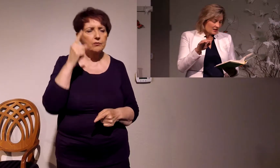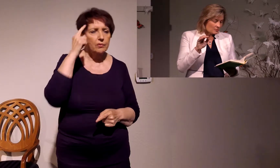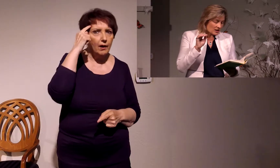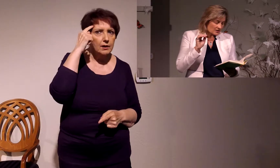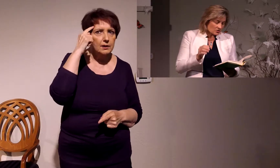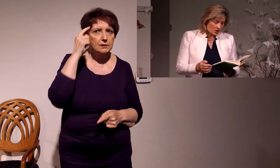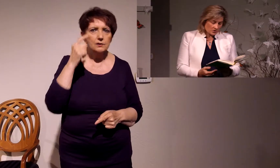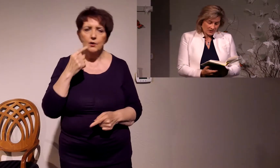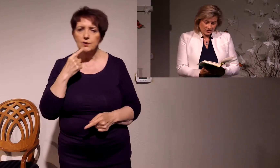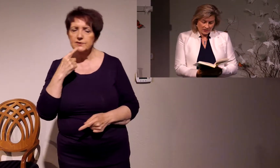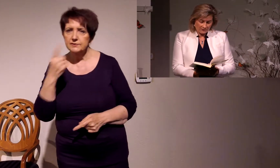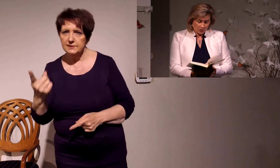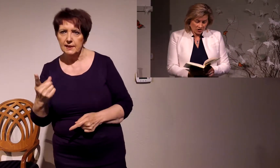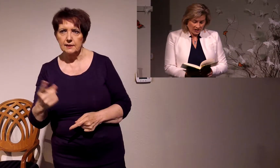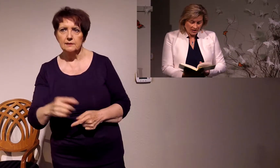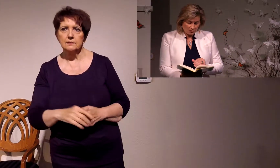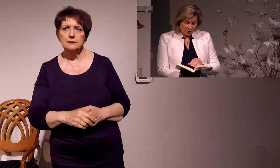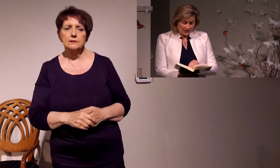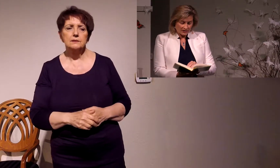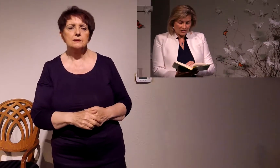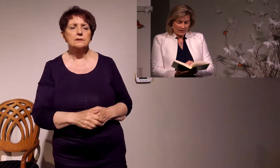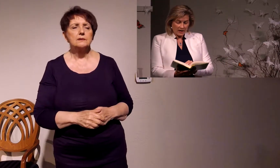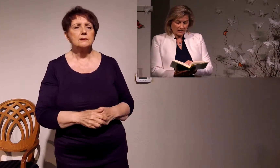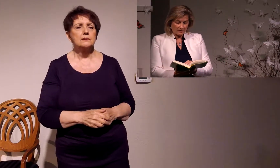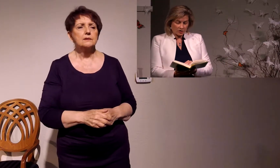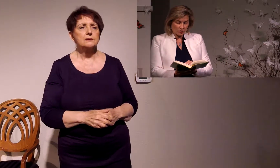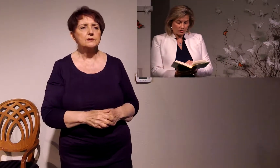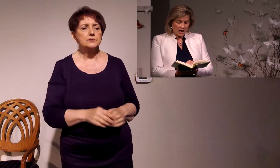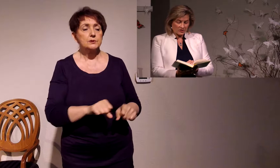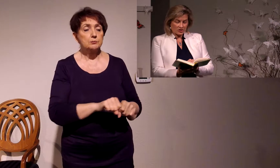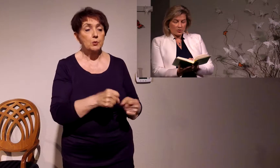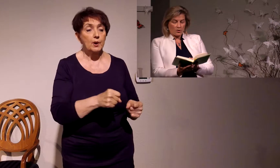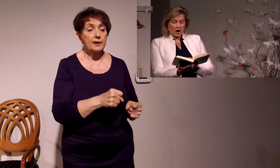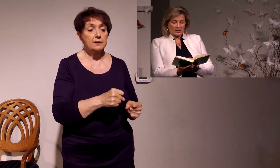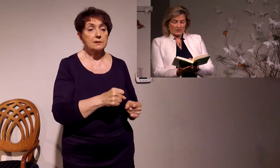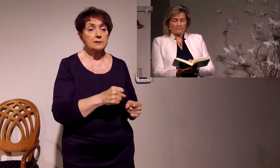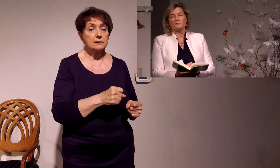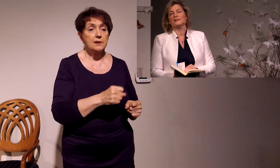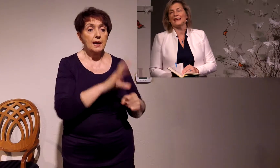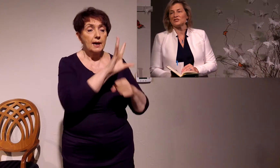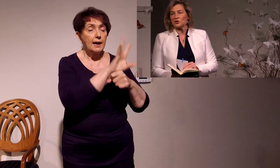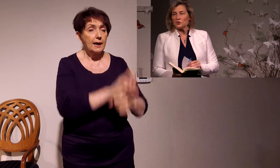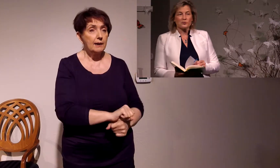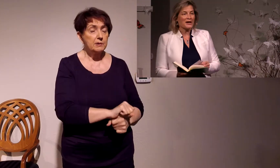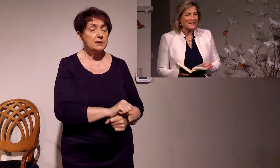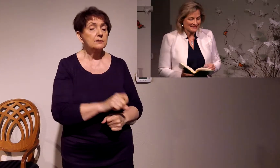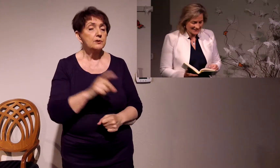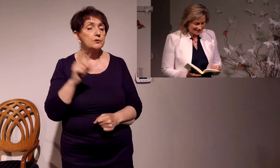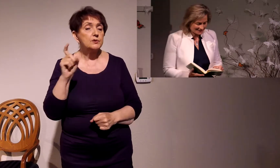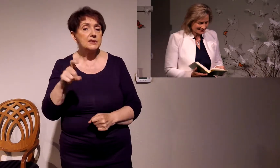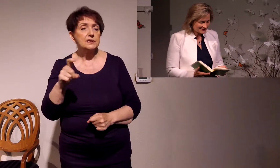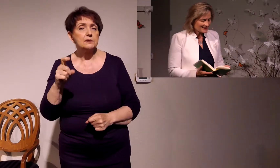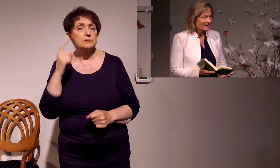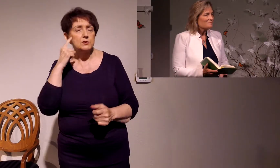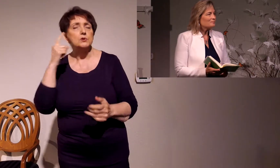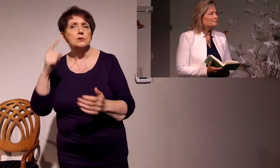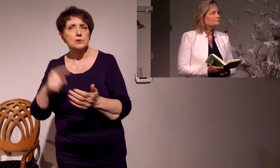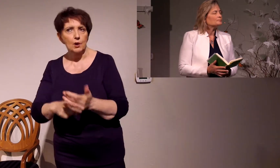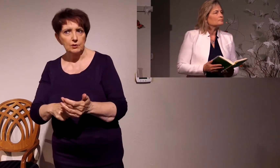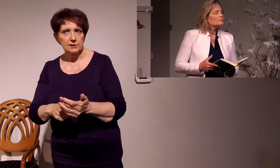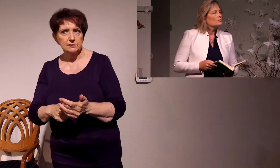saying, because awareness is the first key in breaking the spell of your not so awesome financial reality.